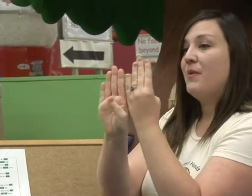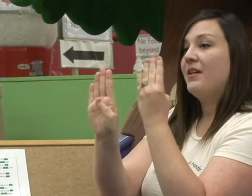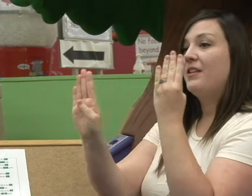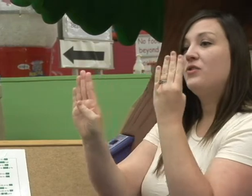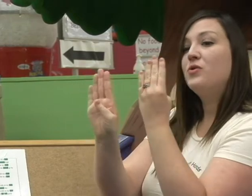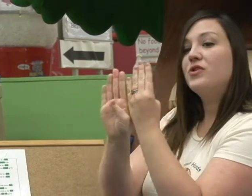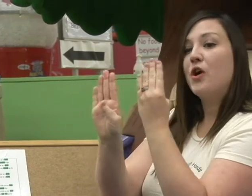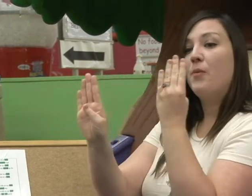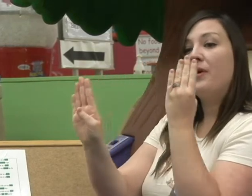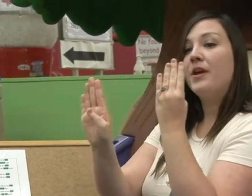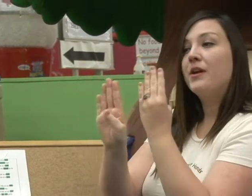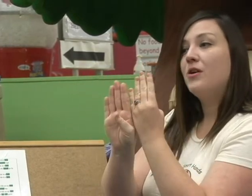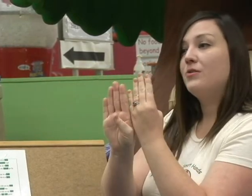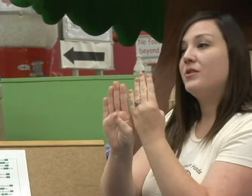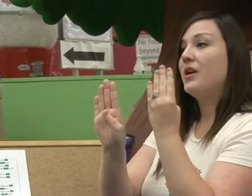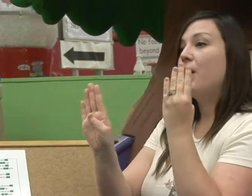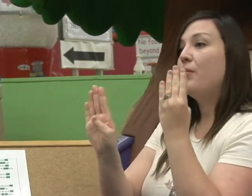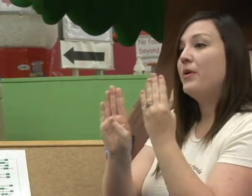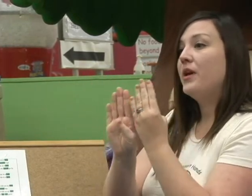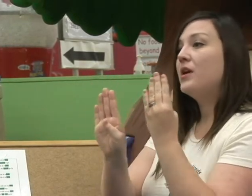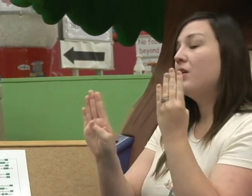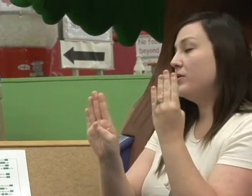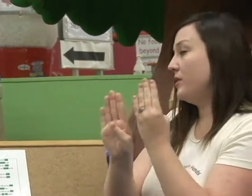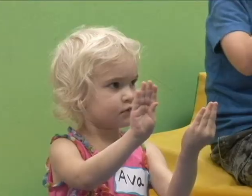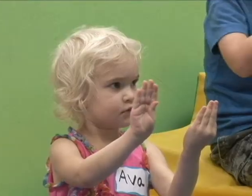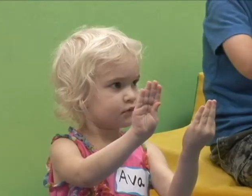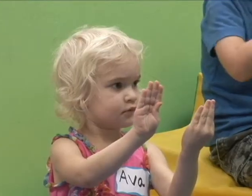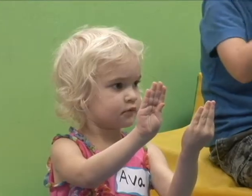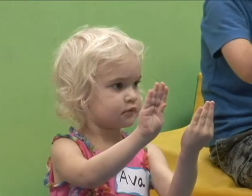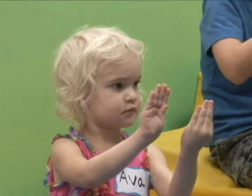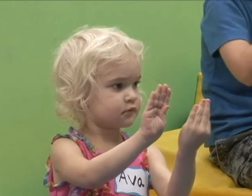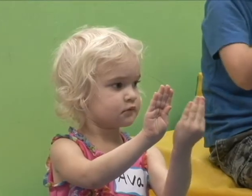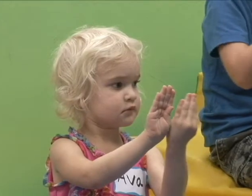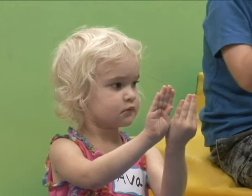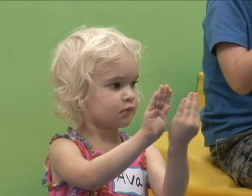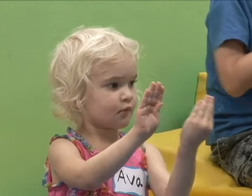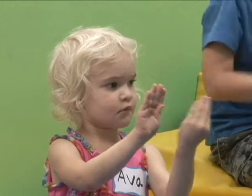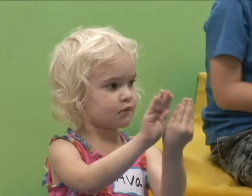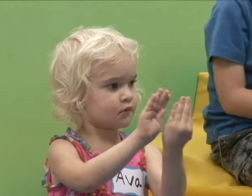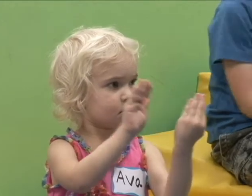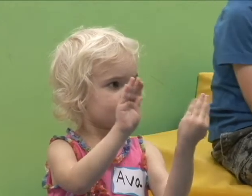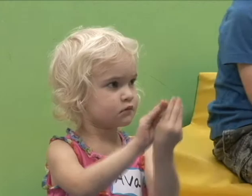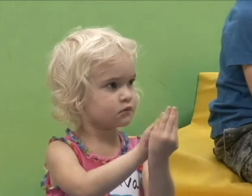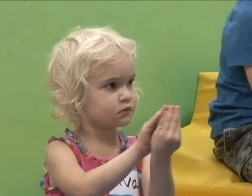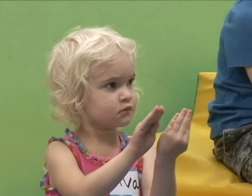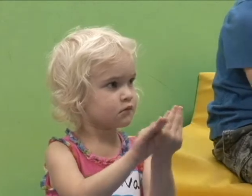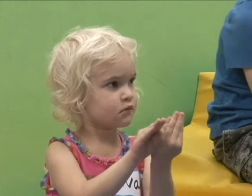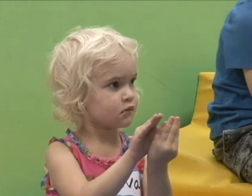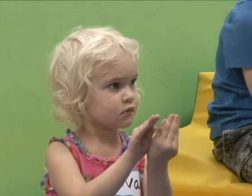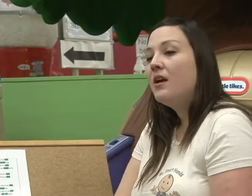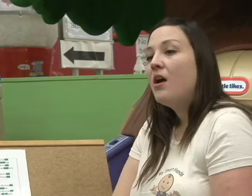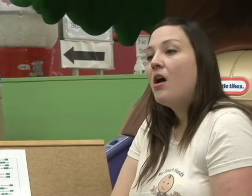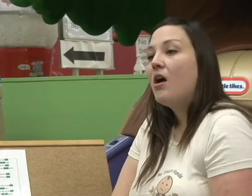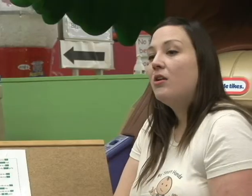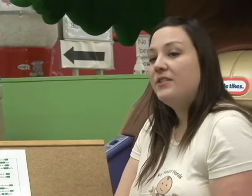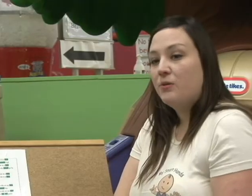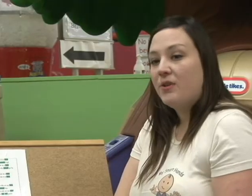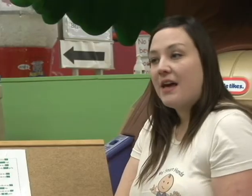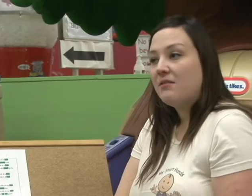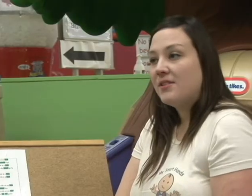make like the doors opening and closing, opening and closing. Some other signs that we're going to sign deal with